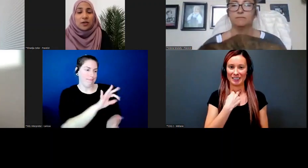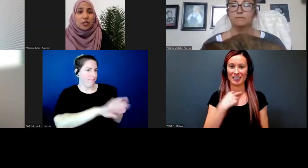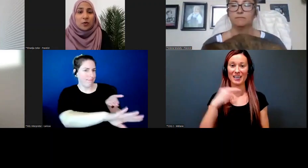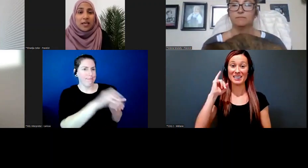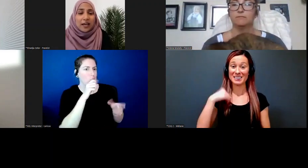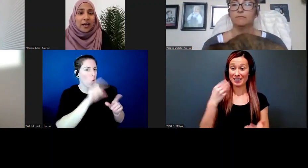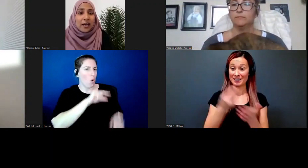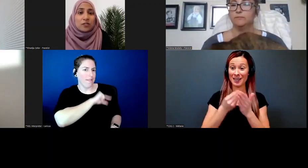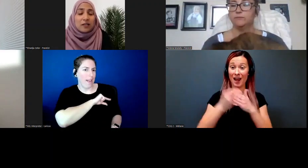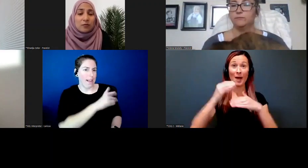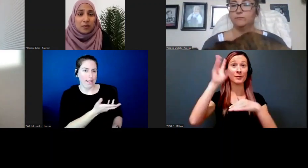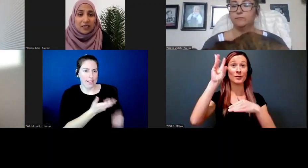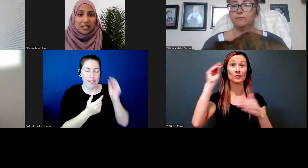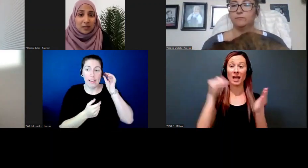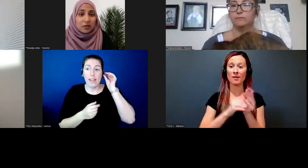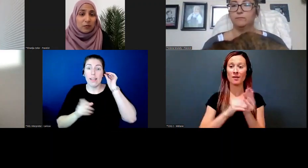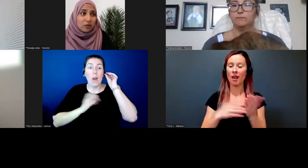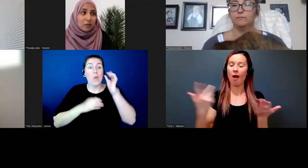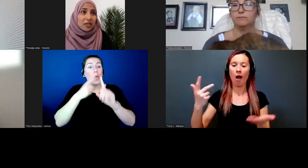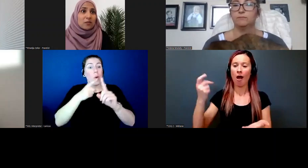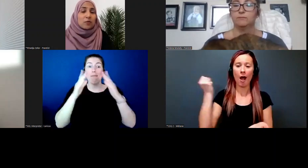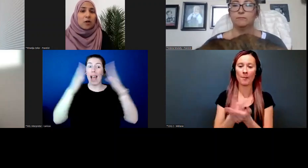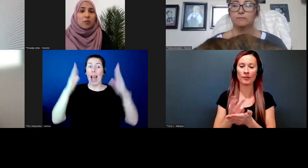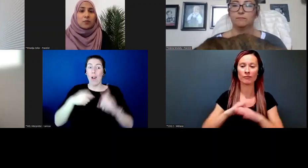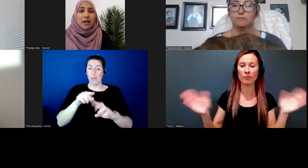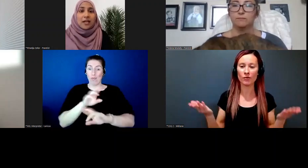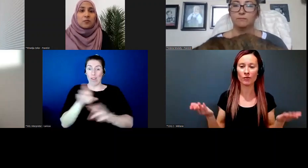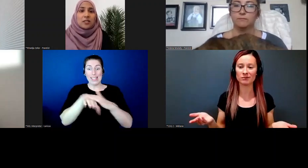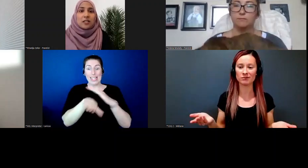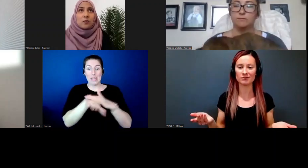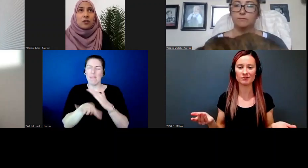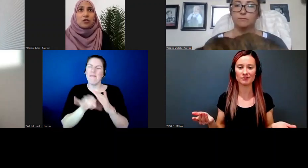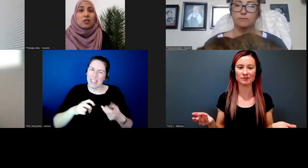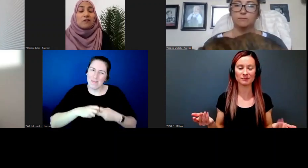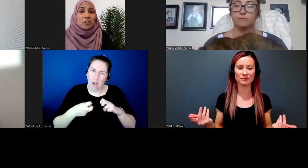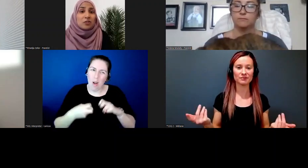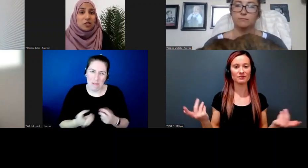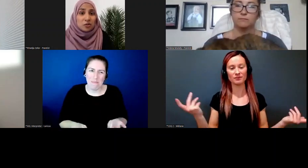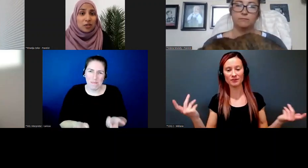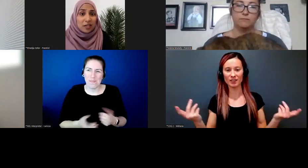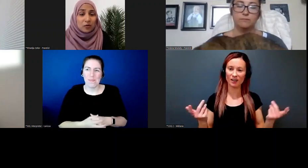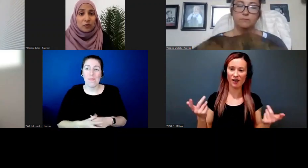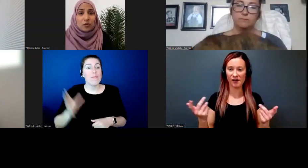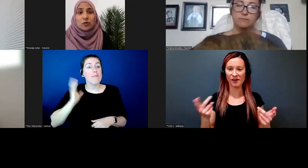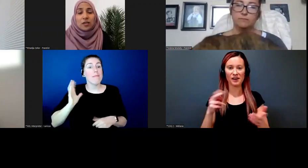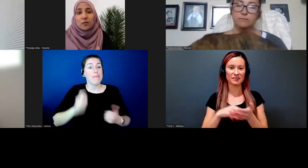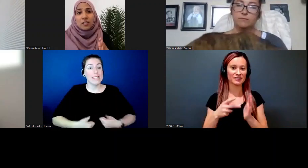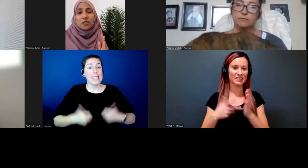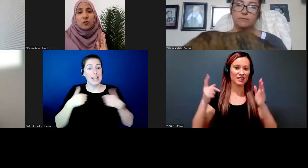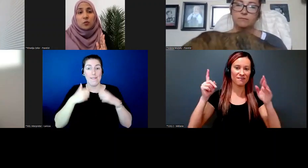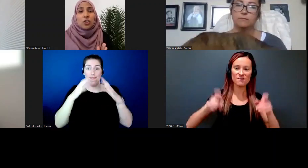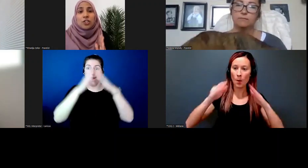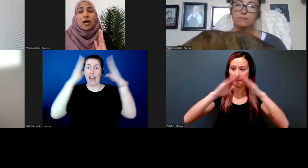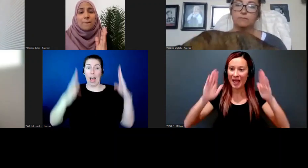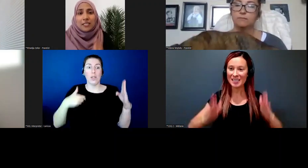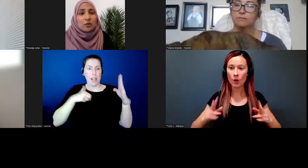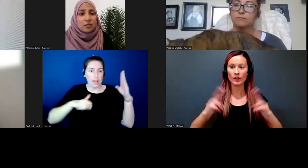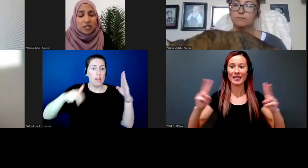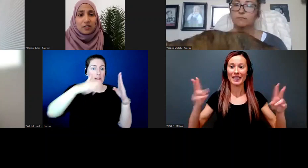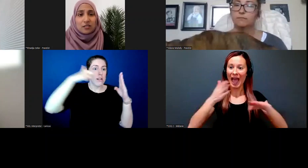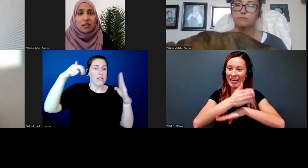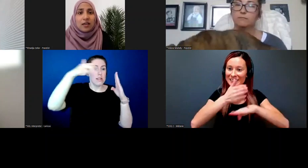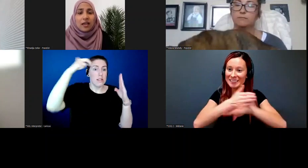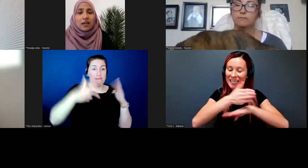to, get a house that would be accessible. One of the biggest problem has been that we used to live in a 3-story house. We used to carry my son's wheelchair up and down